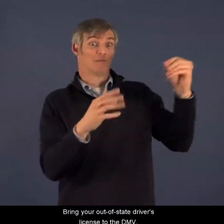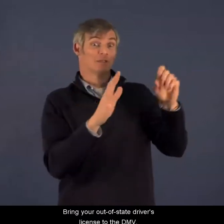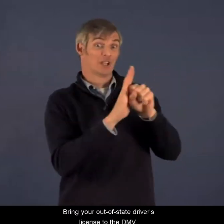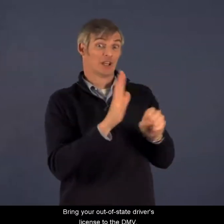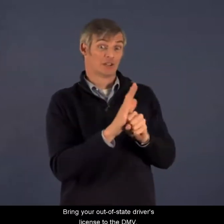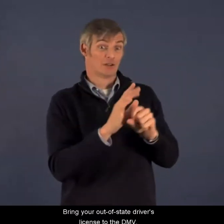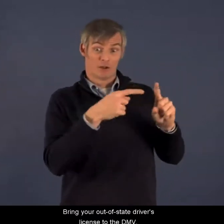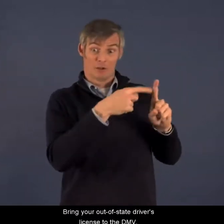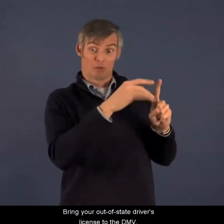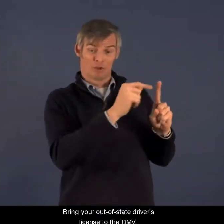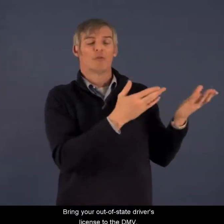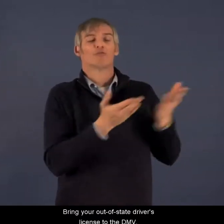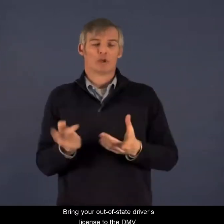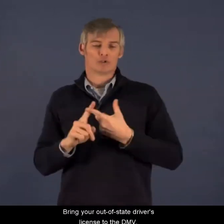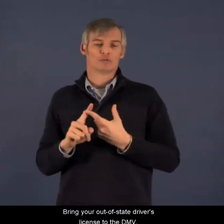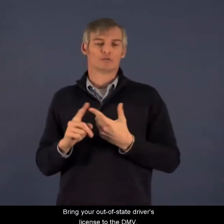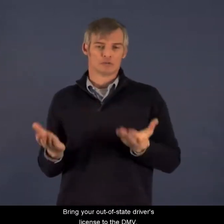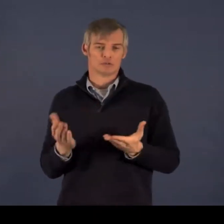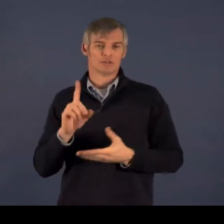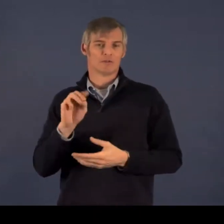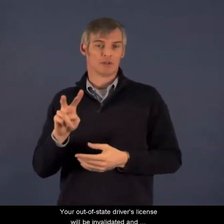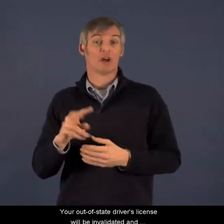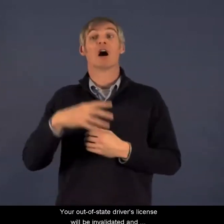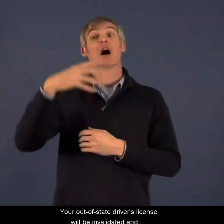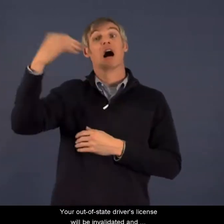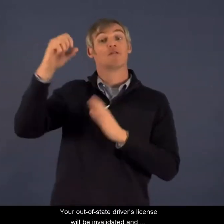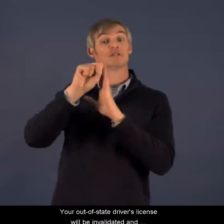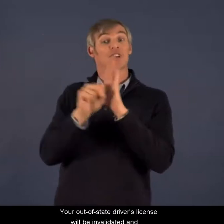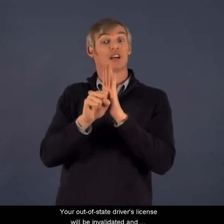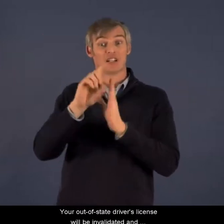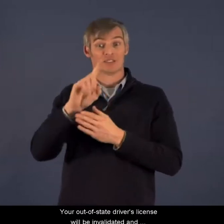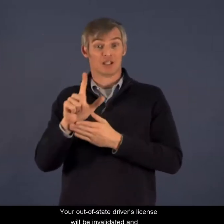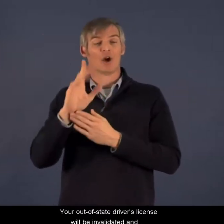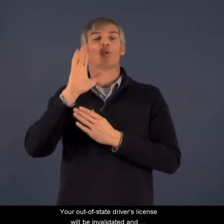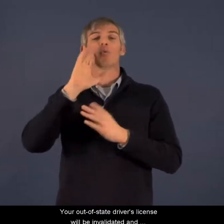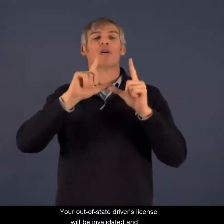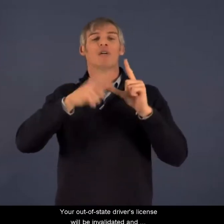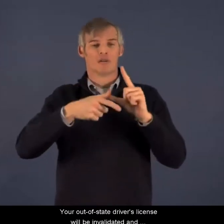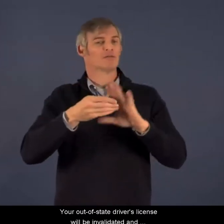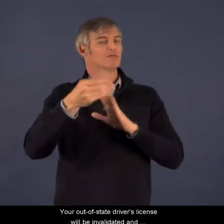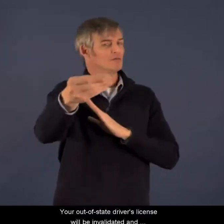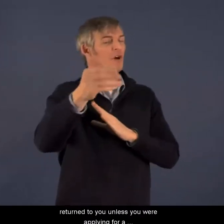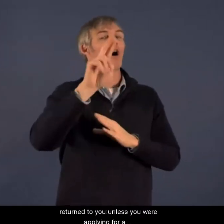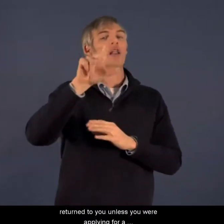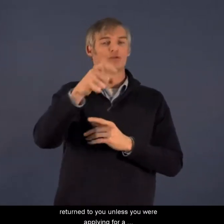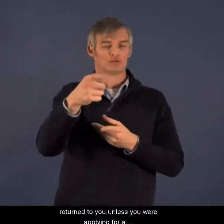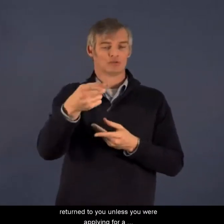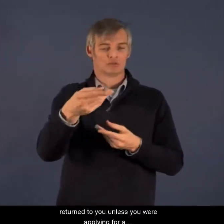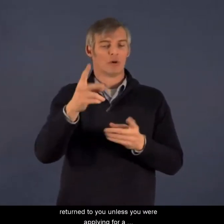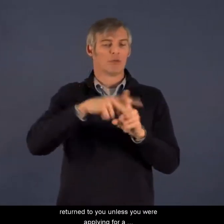your out-of-state driver's license to the DMV. Your out-of-state driver's license will be invalidated and returned to you unless you are